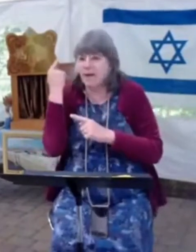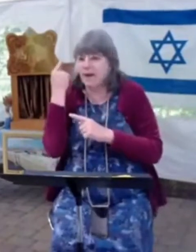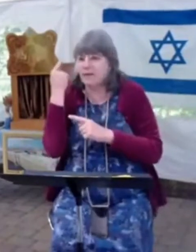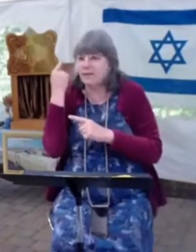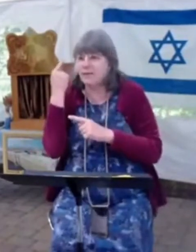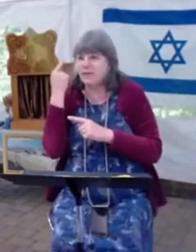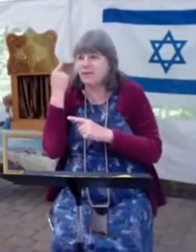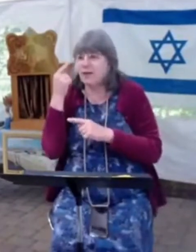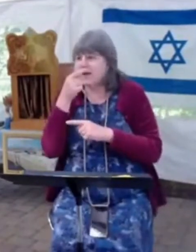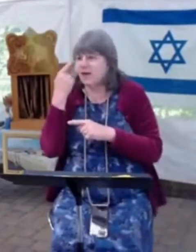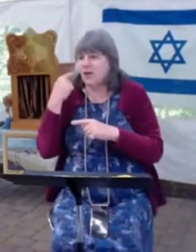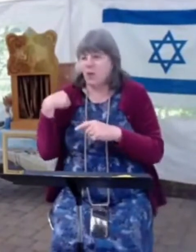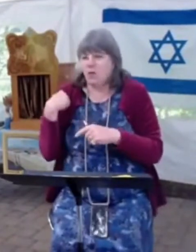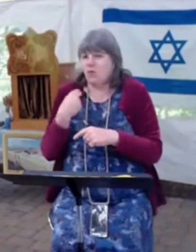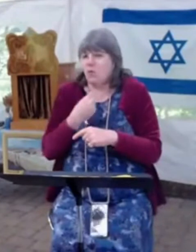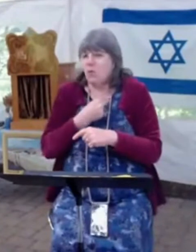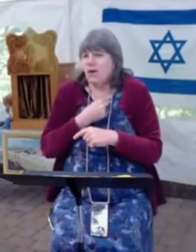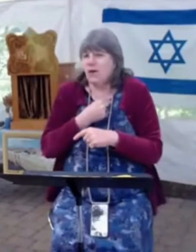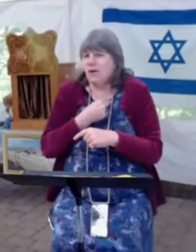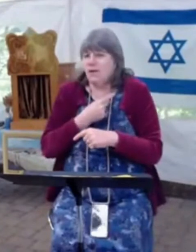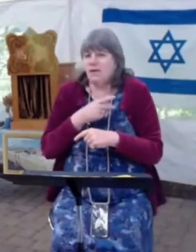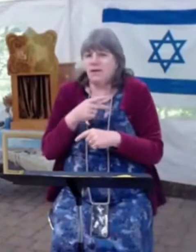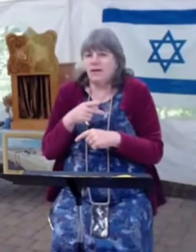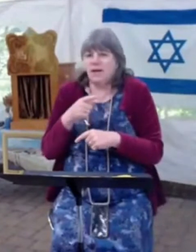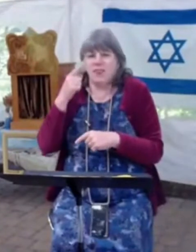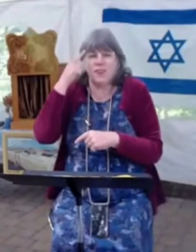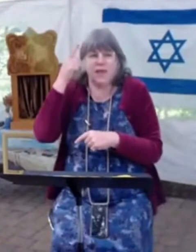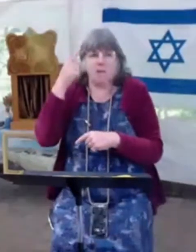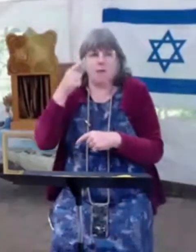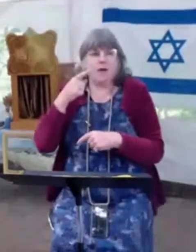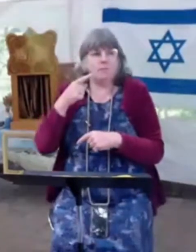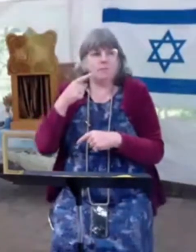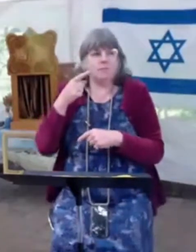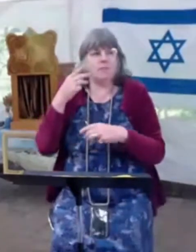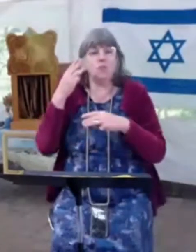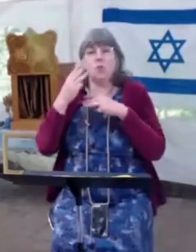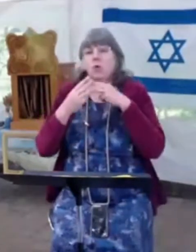because we're so merged into the concerns of the world?